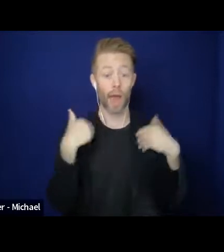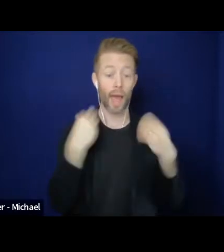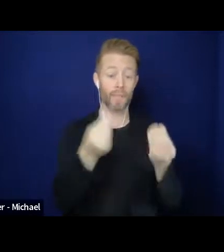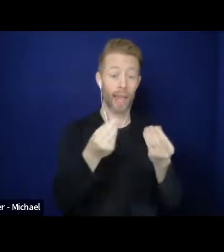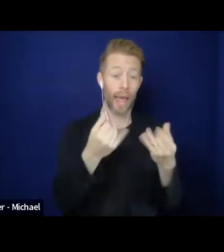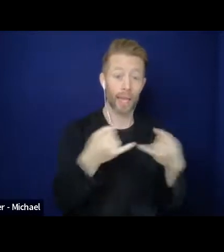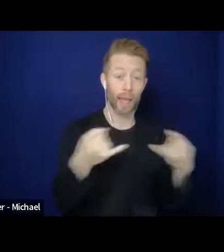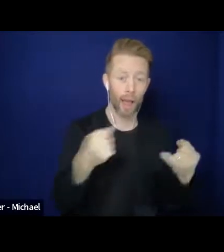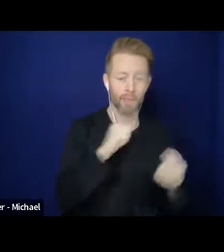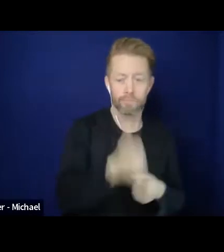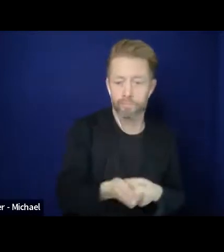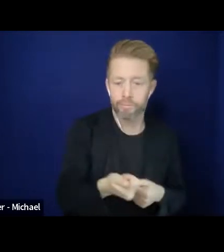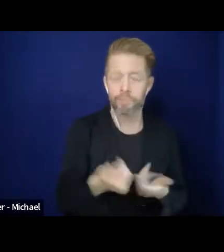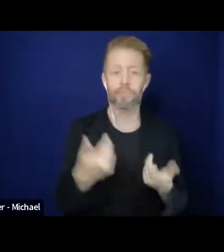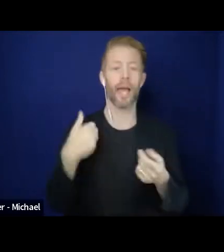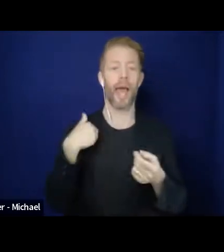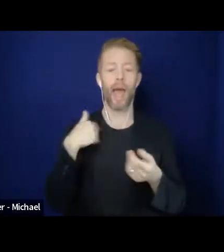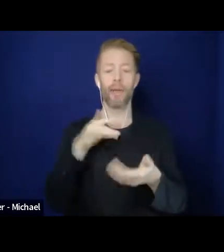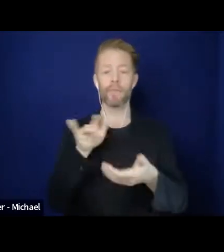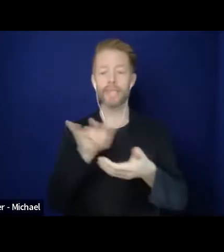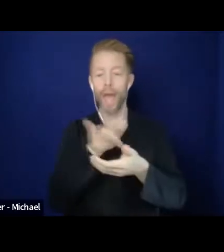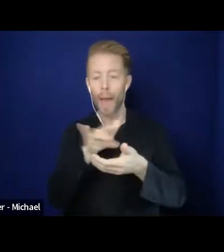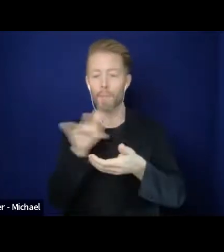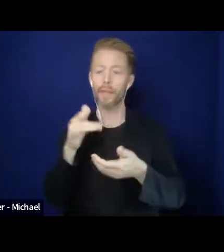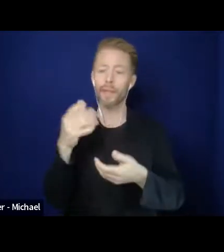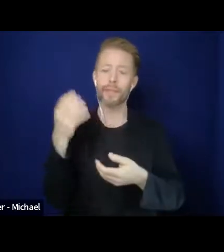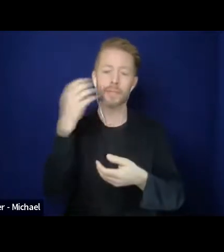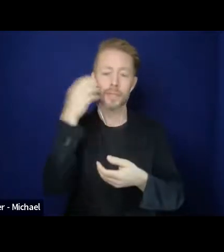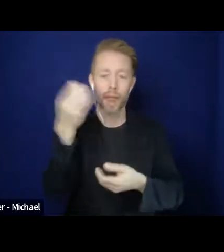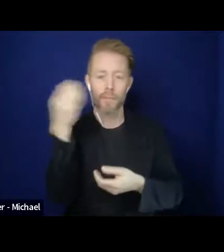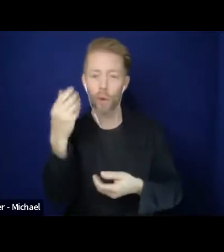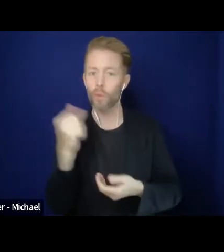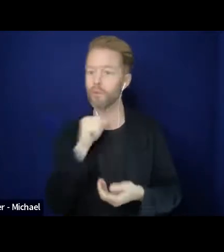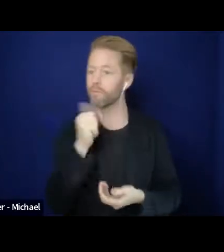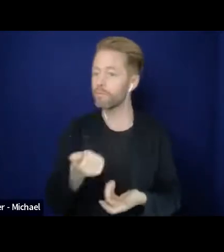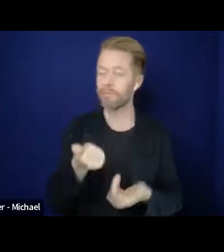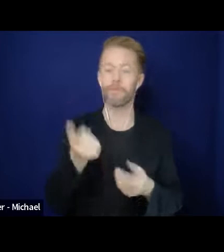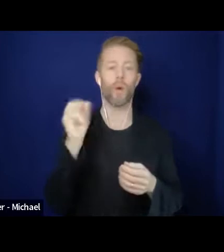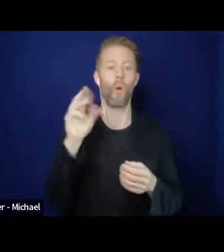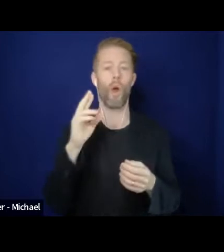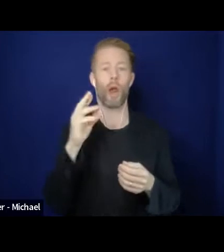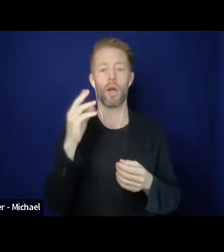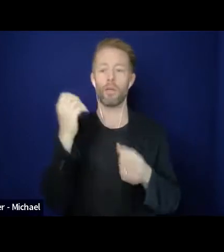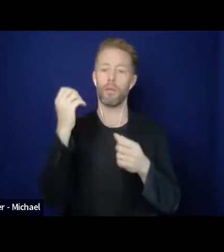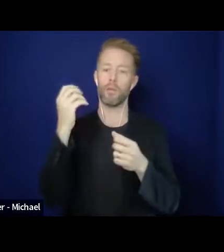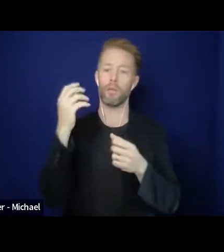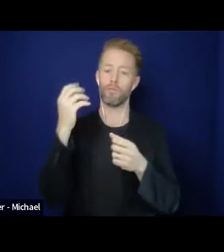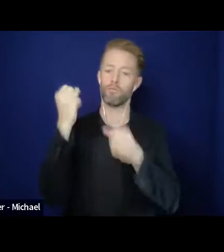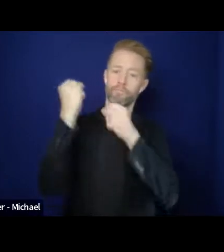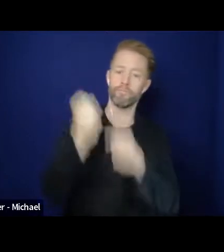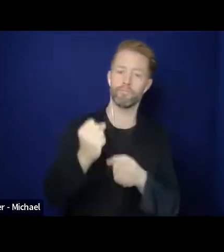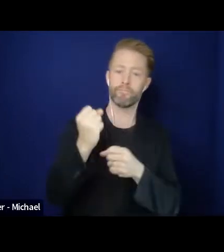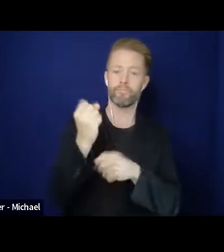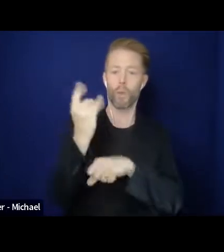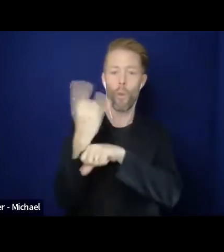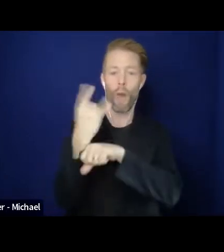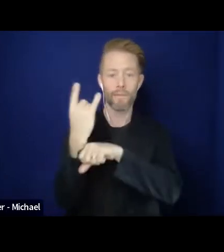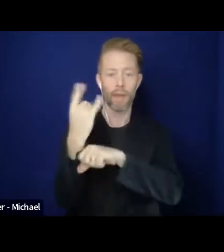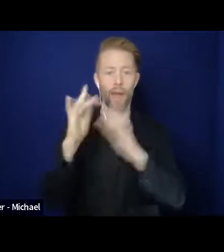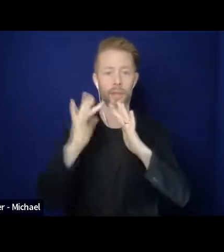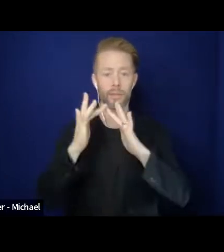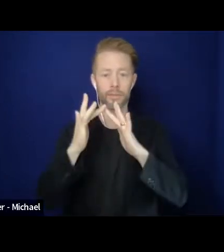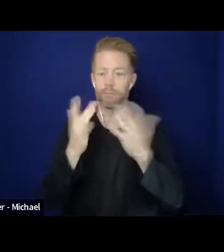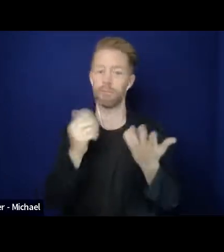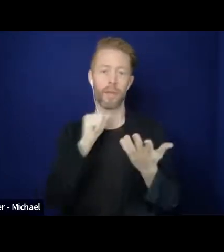smart device that can use a particular piece of software or broadband internet connection that supports the use of that device. Not everybody has